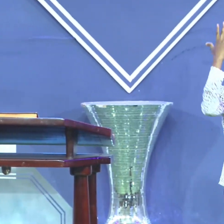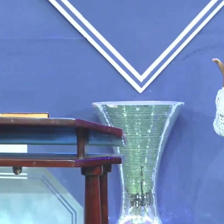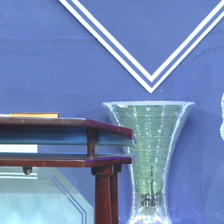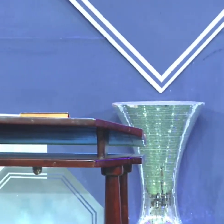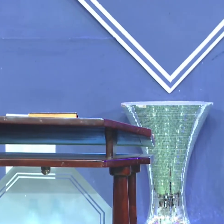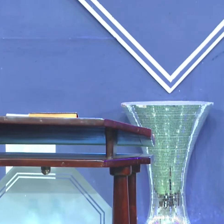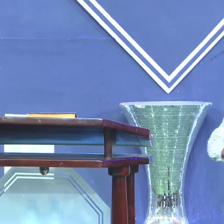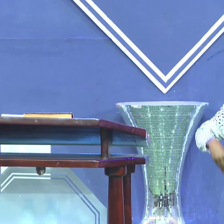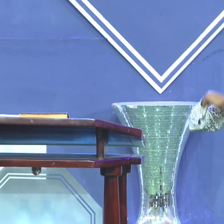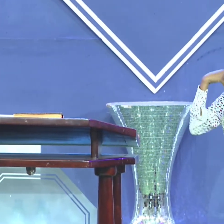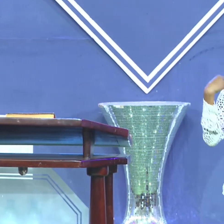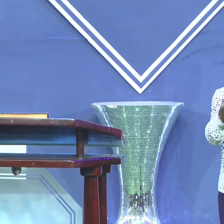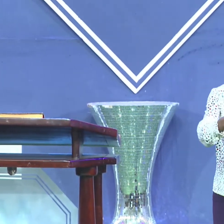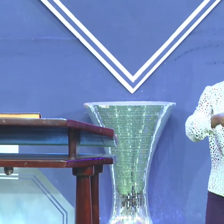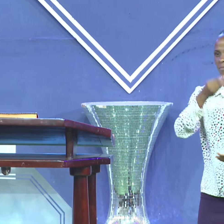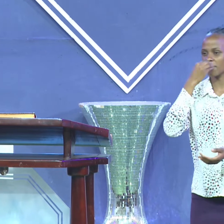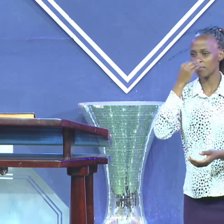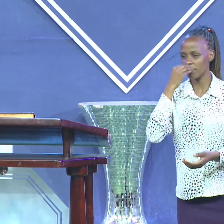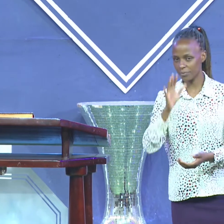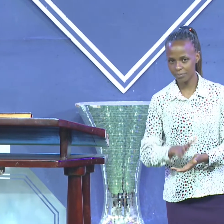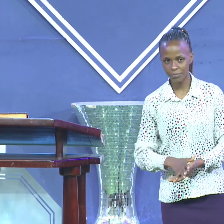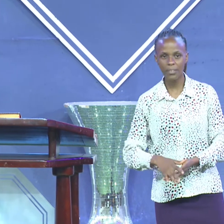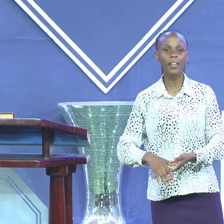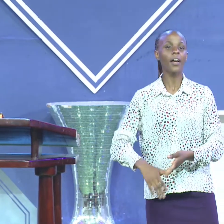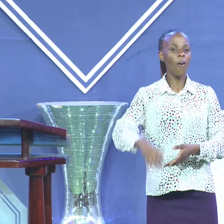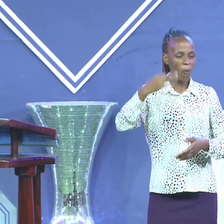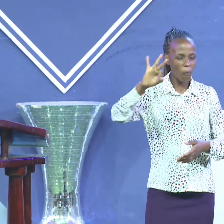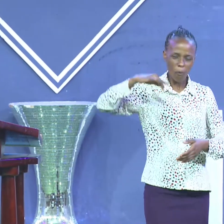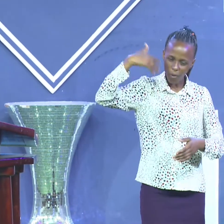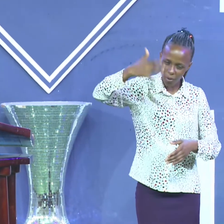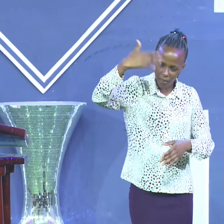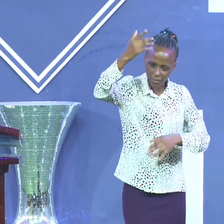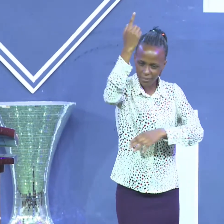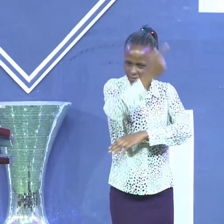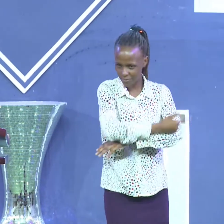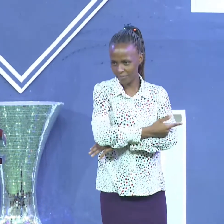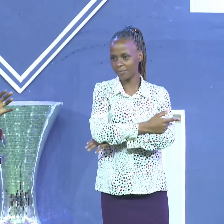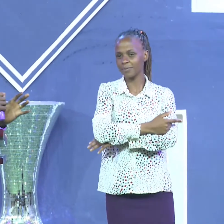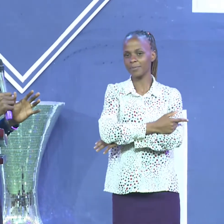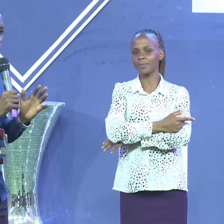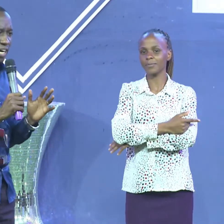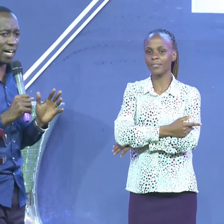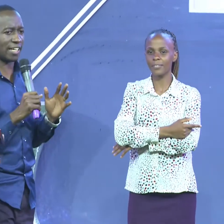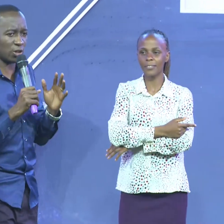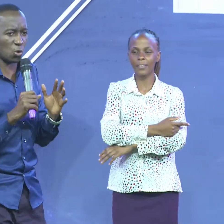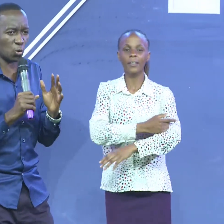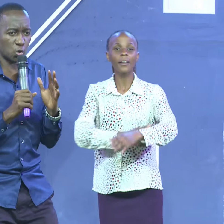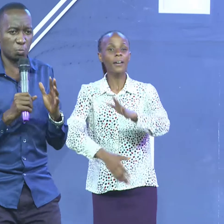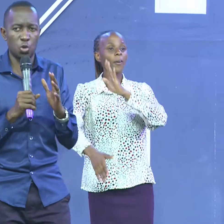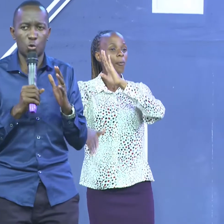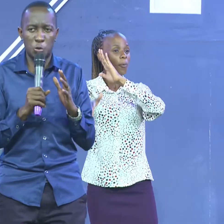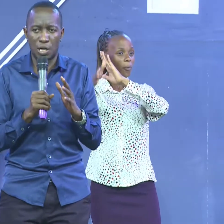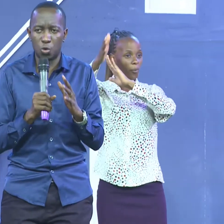prison, he was given food, daily portions of food. The